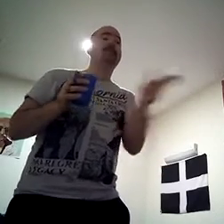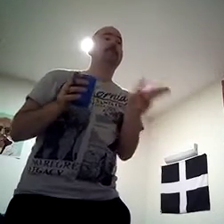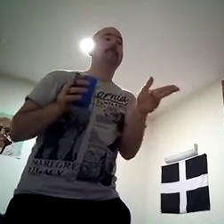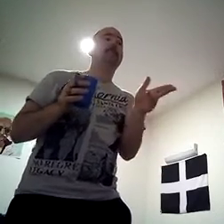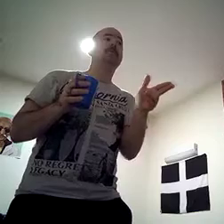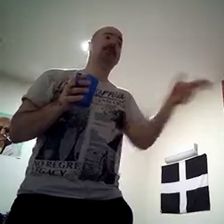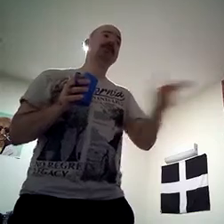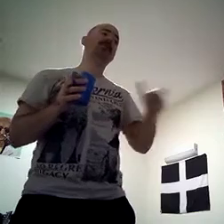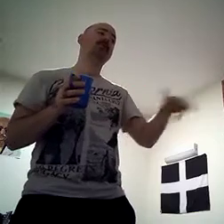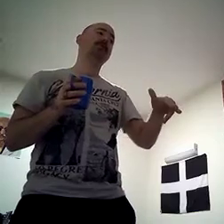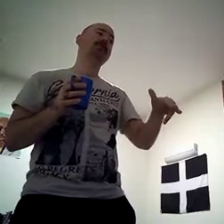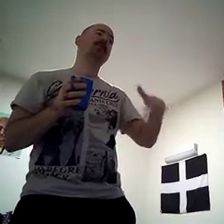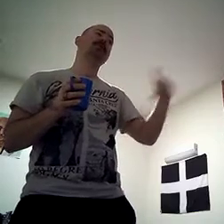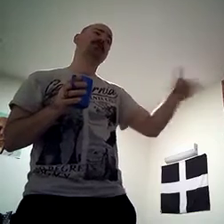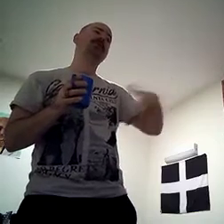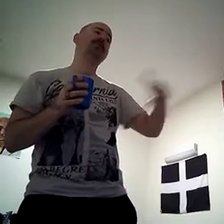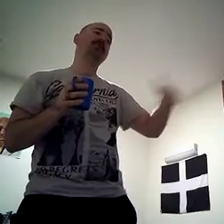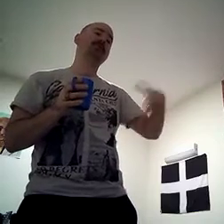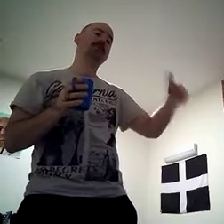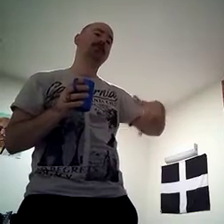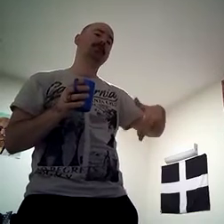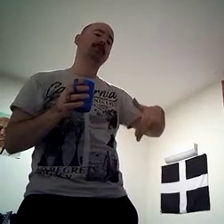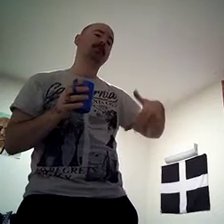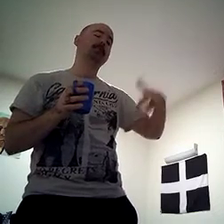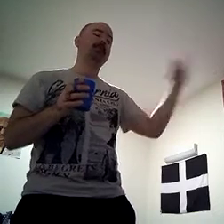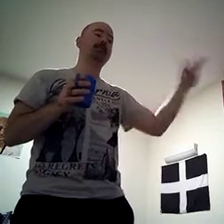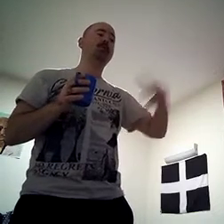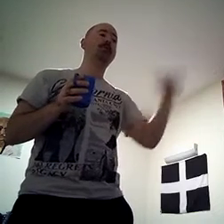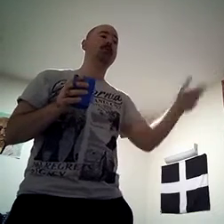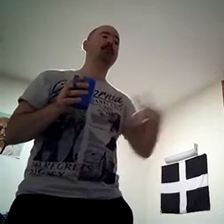met you, and this sounds crazy, but 666 is my number, so call me maybe.